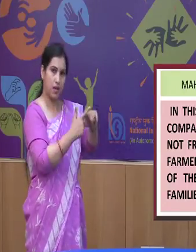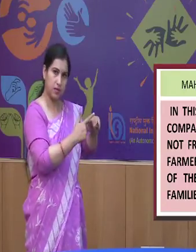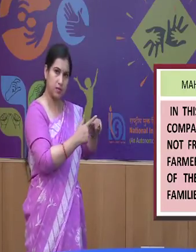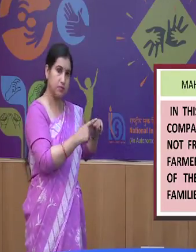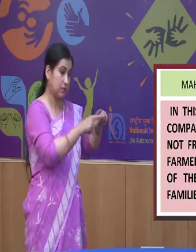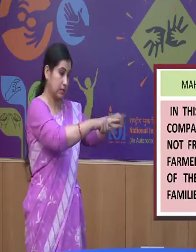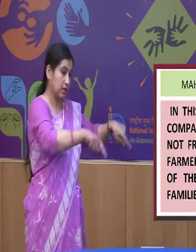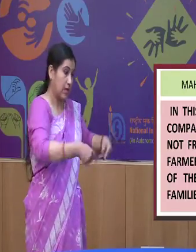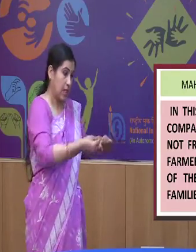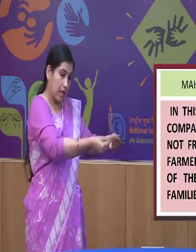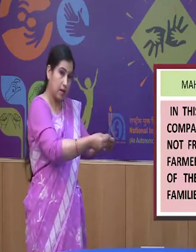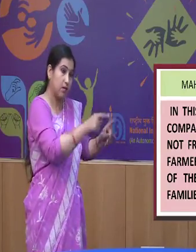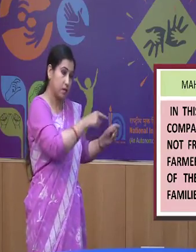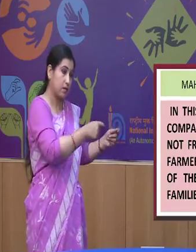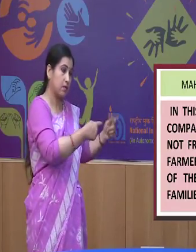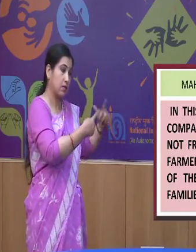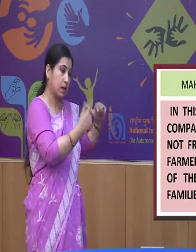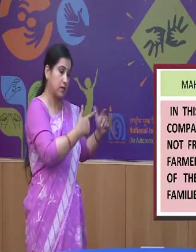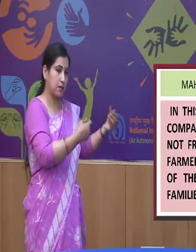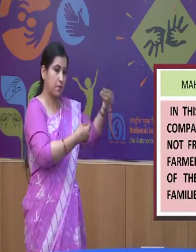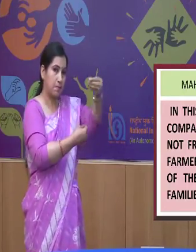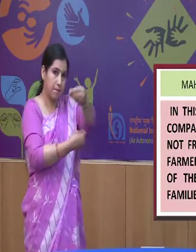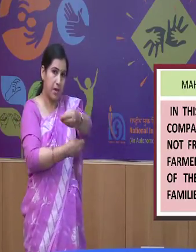on the land to the government.